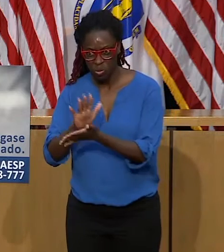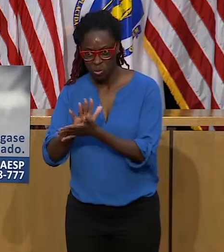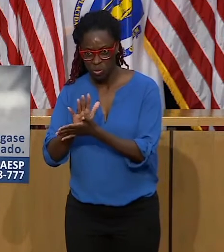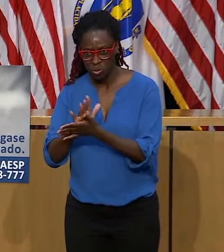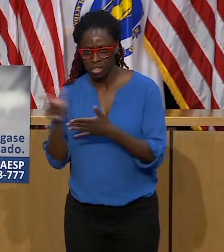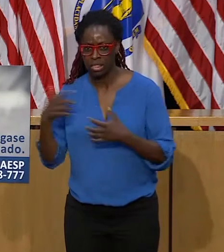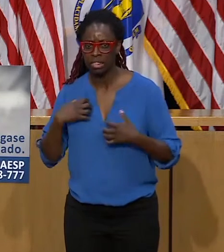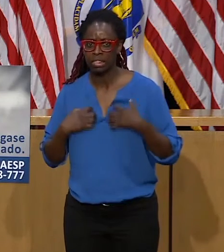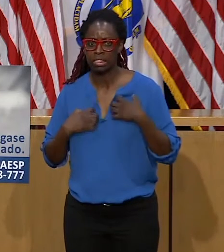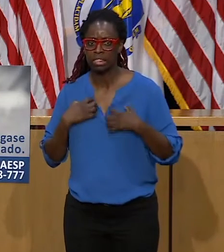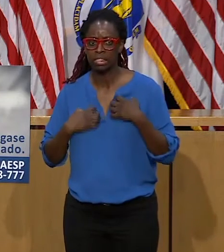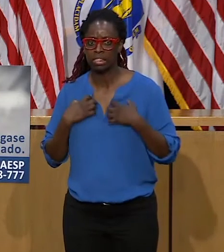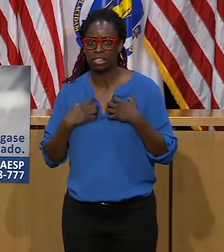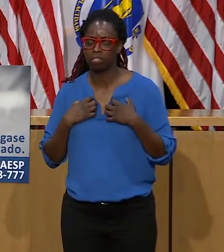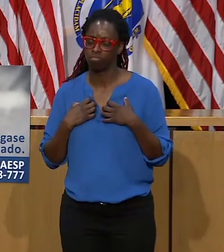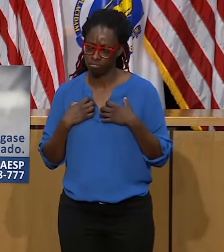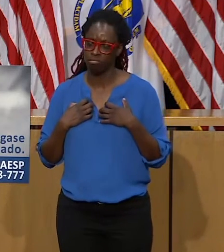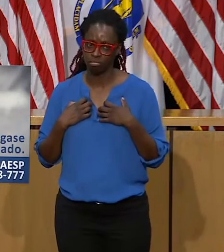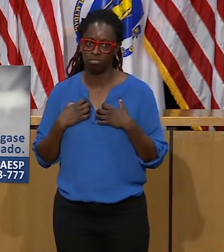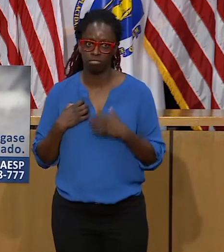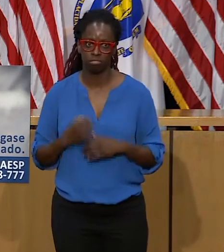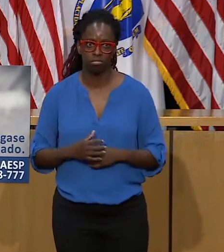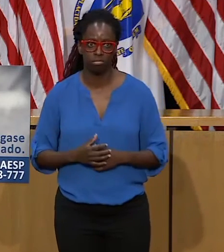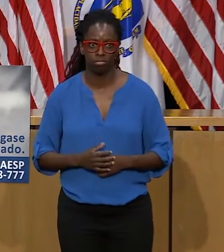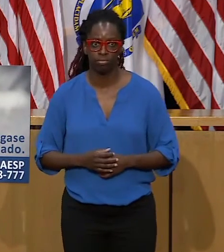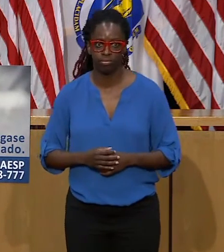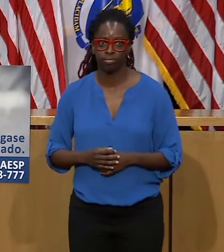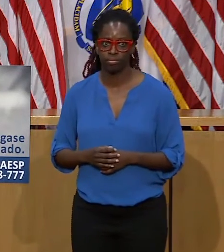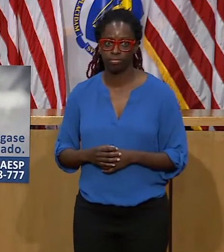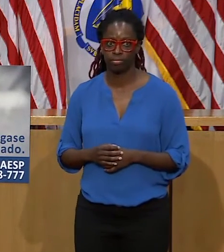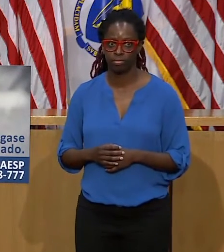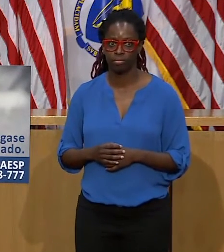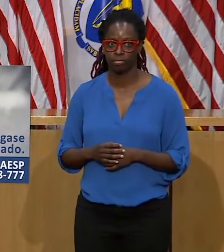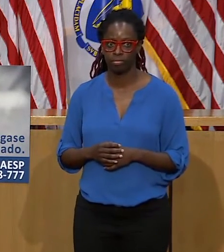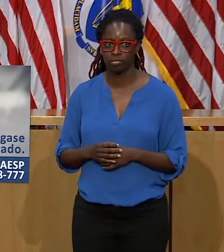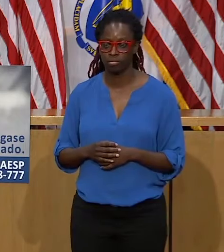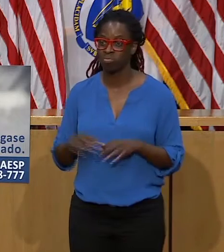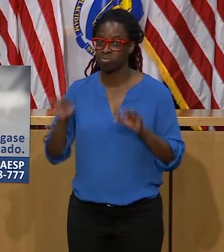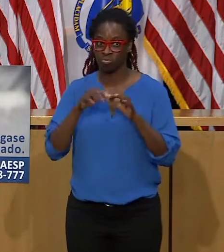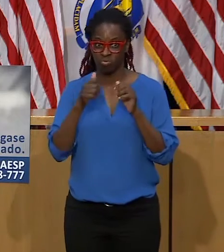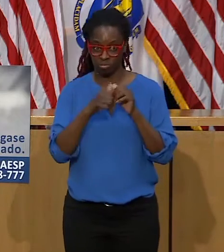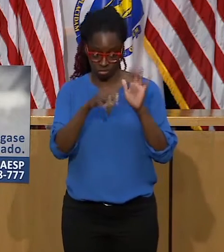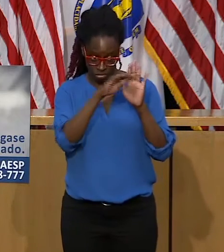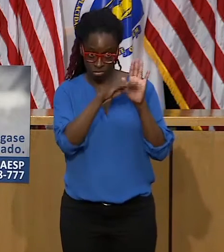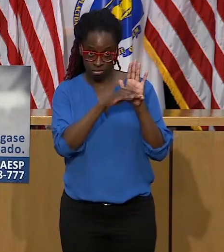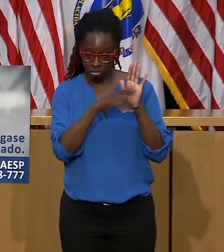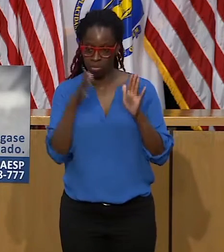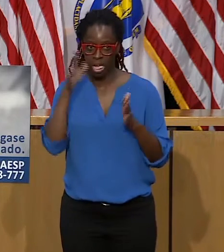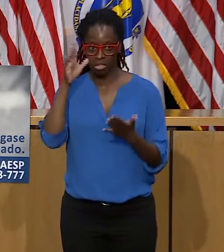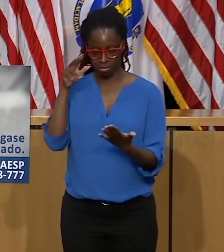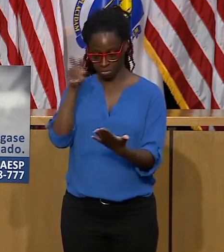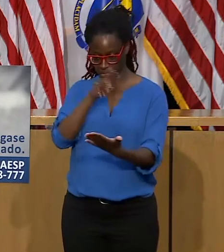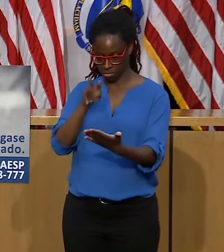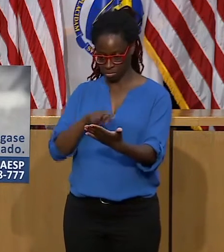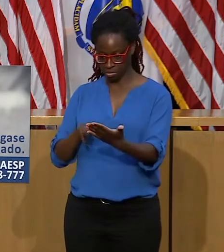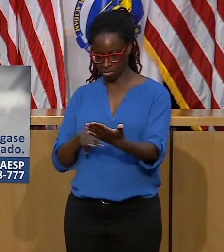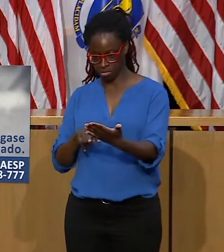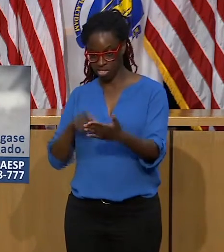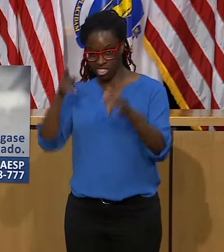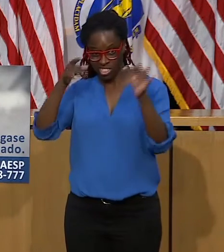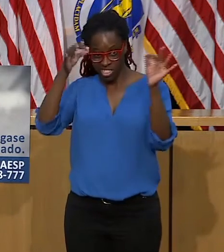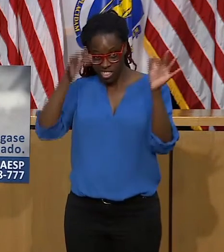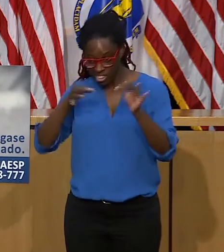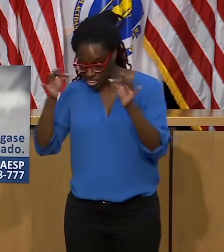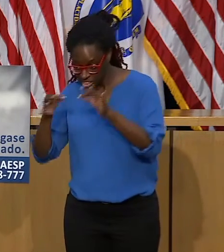mitigation efforts outlined in these guidelines appropriately take into consideration the many complexities of a return